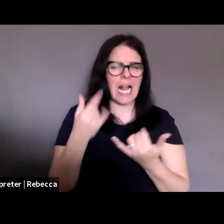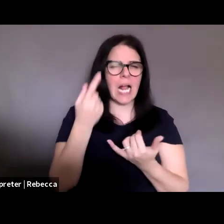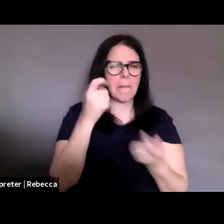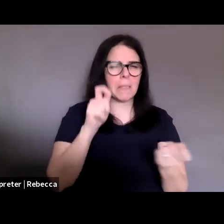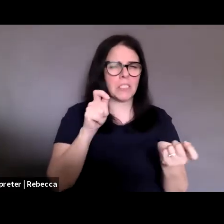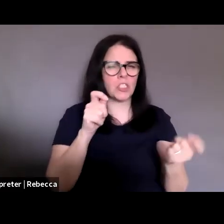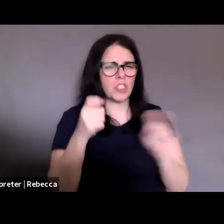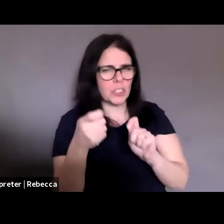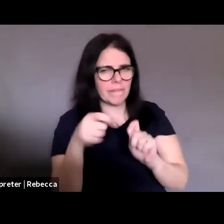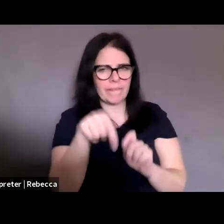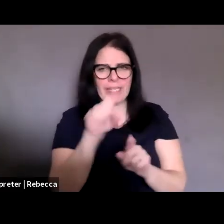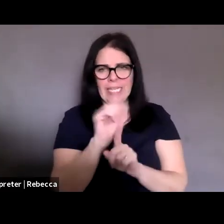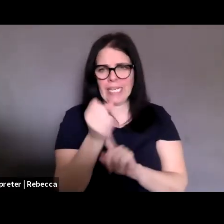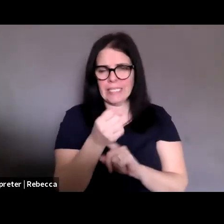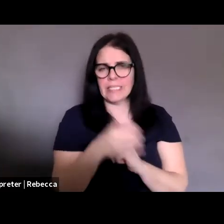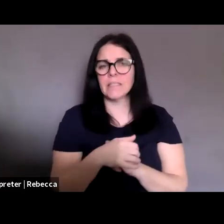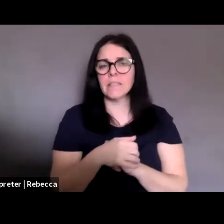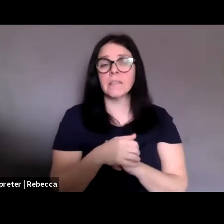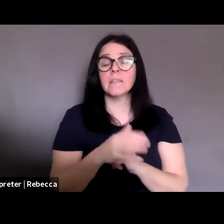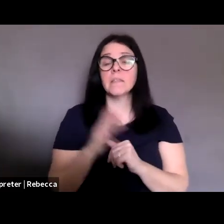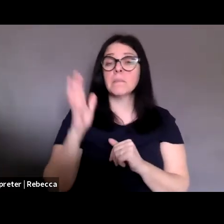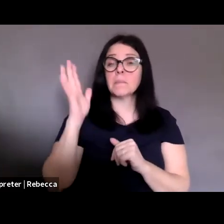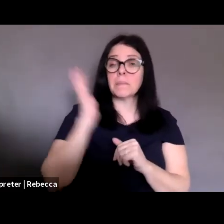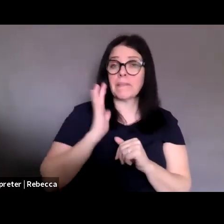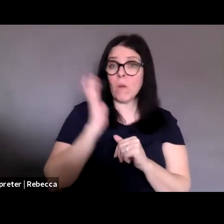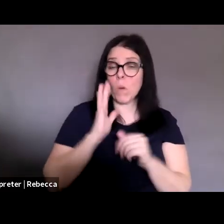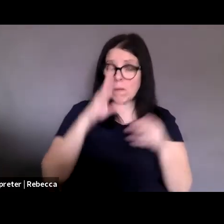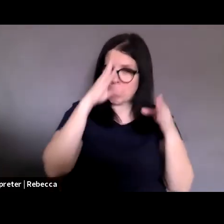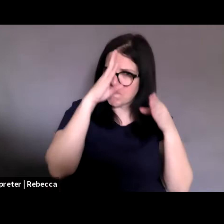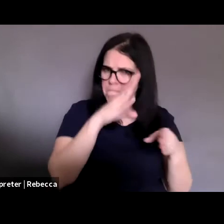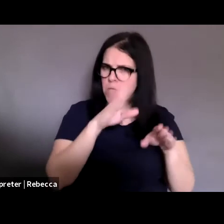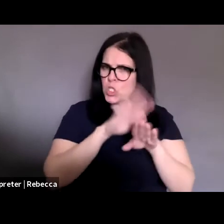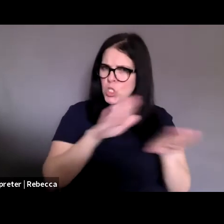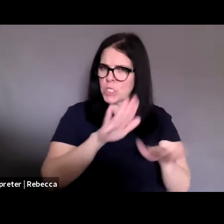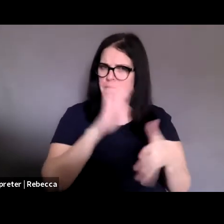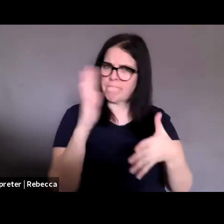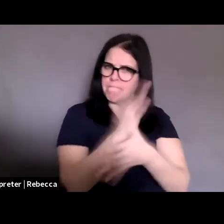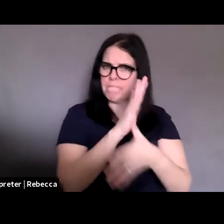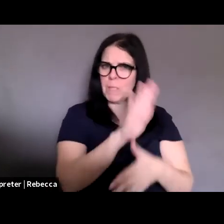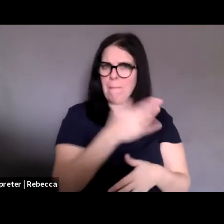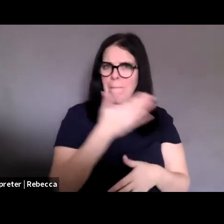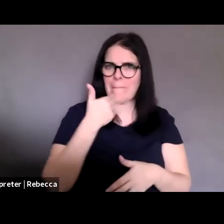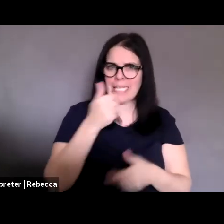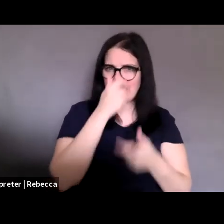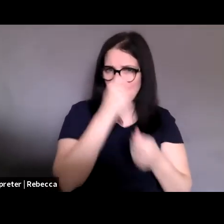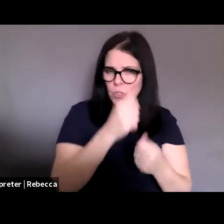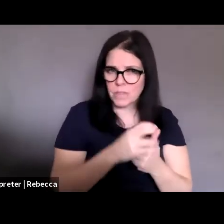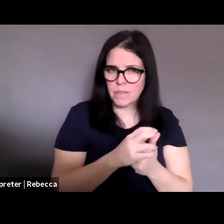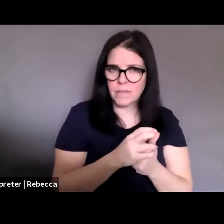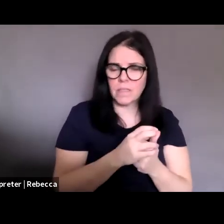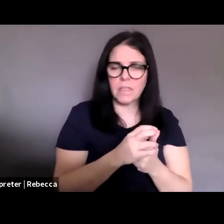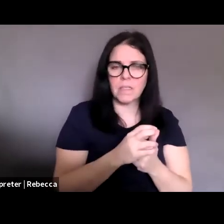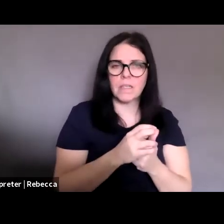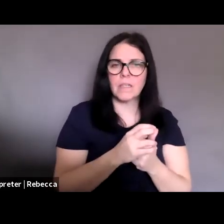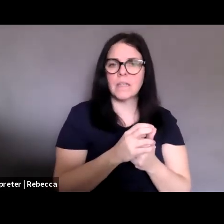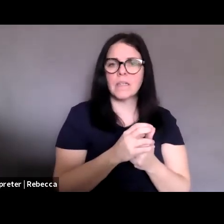in these cases from a focus on the best interests of children, taking into account past and